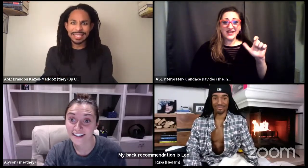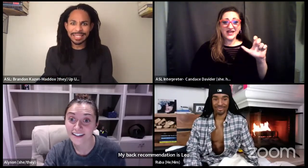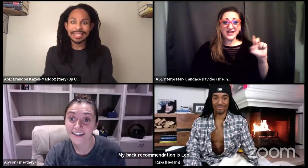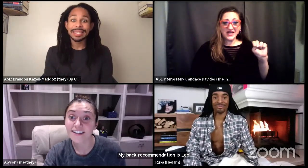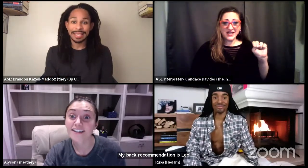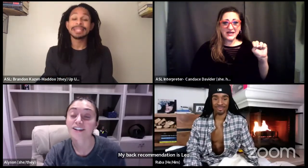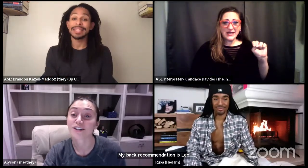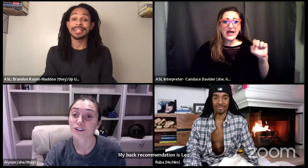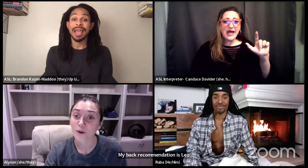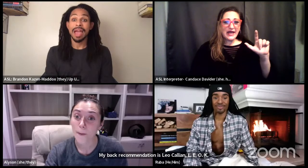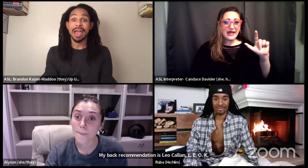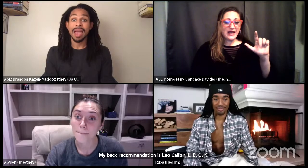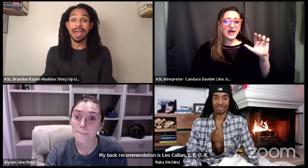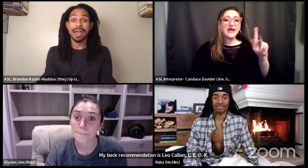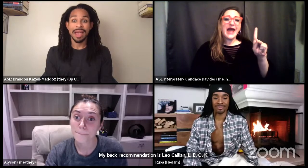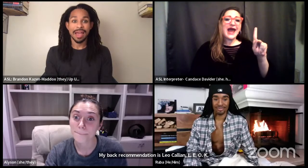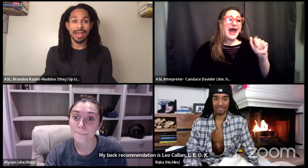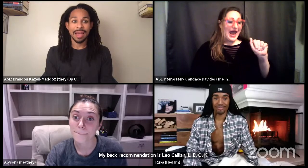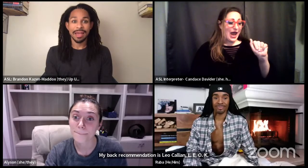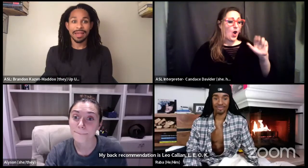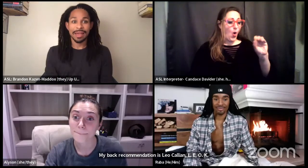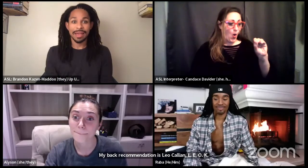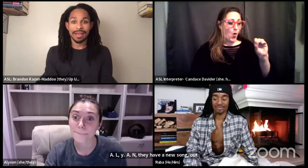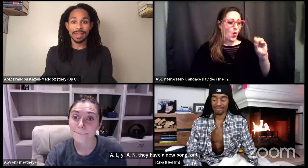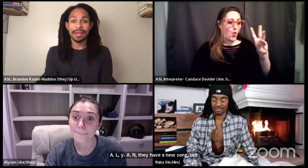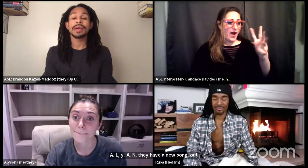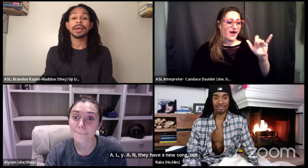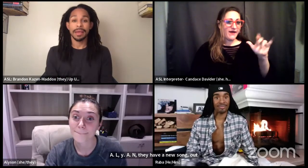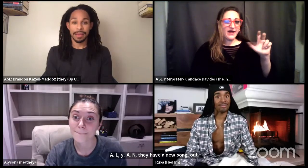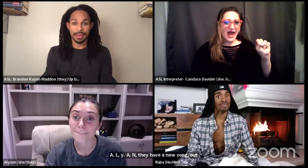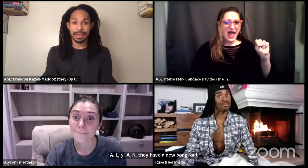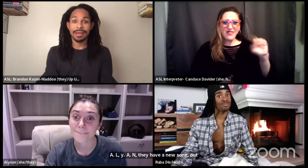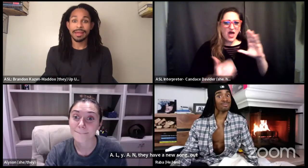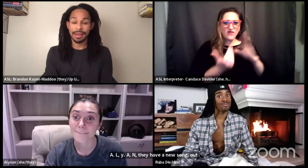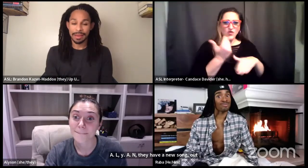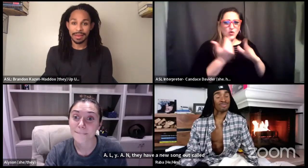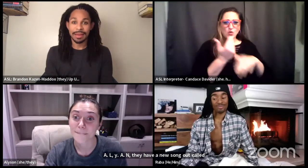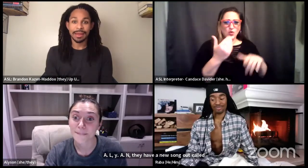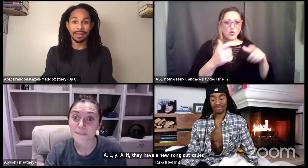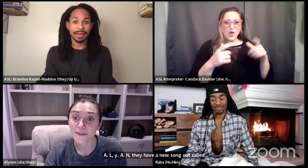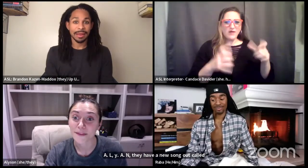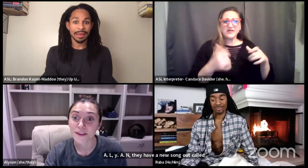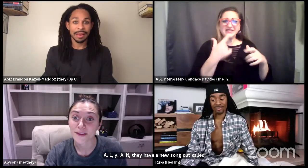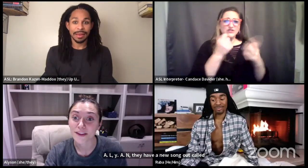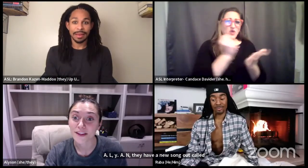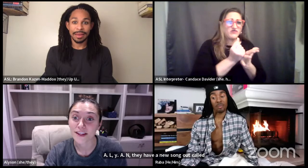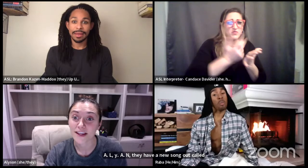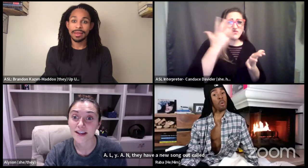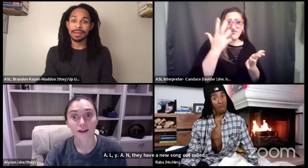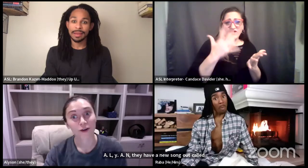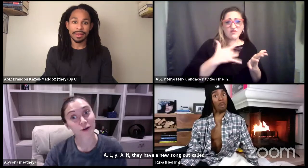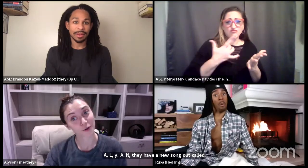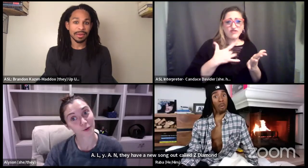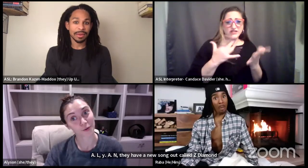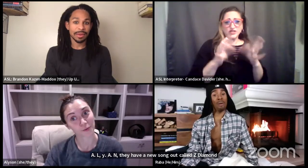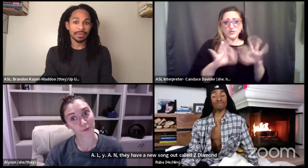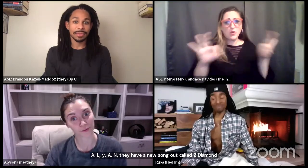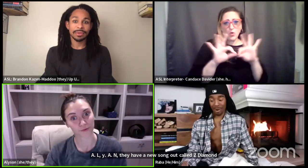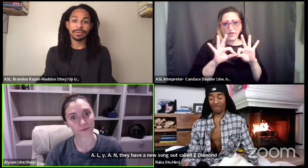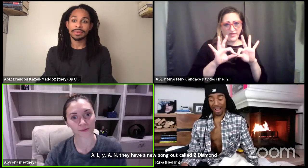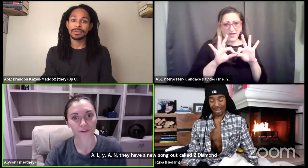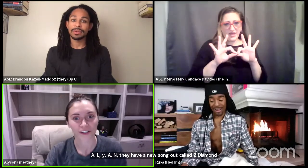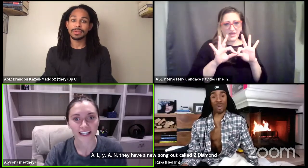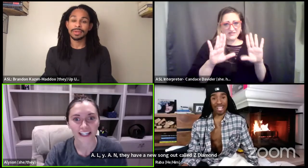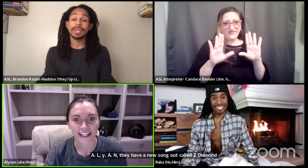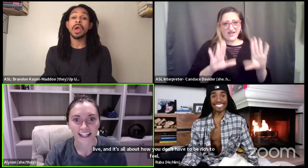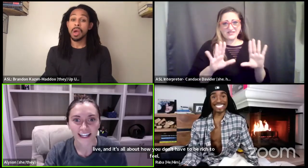Leokalyan. They have a new song out called Diamond Life, and it's all about how you don't have to be rich to feel worthy. So good.